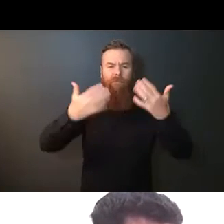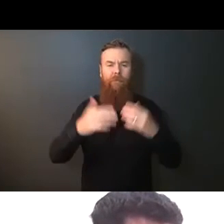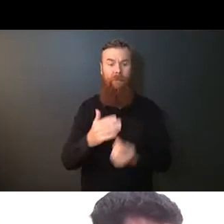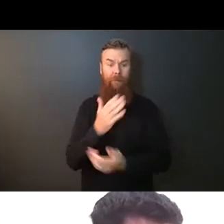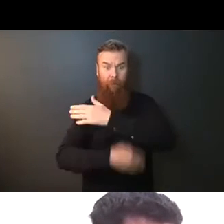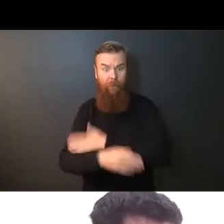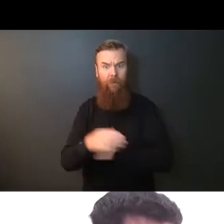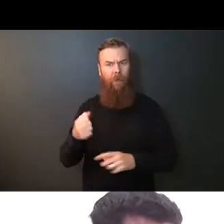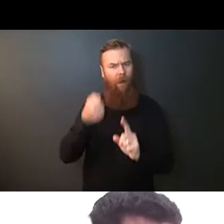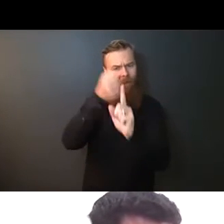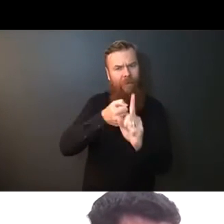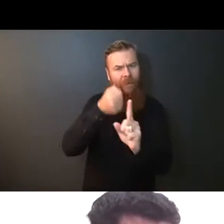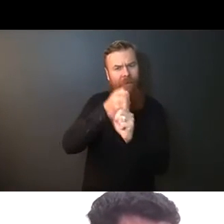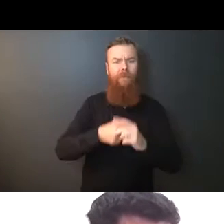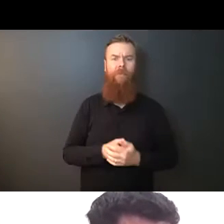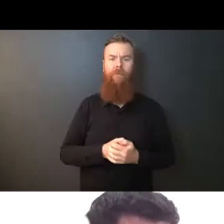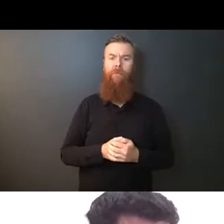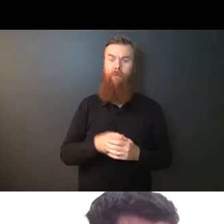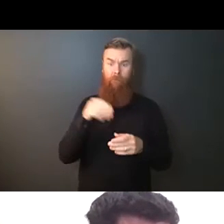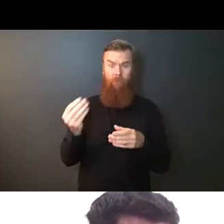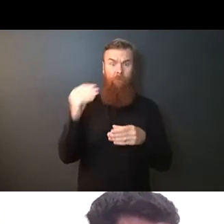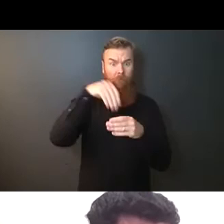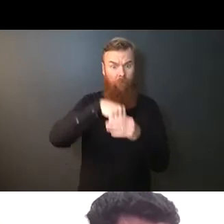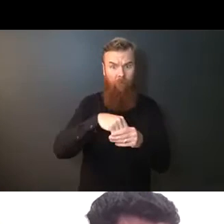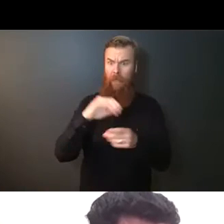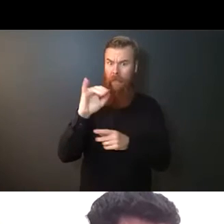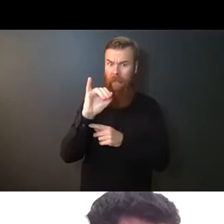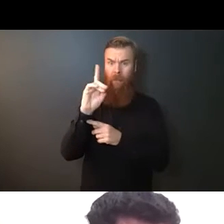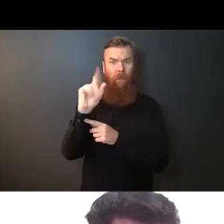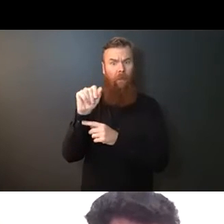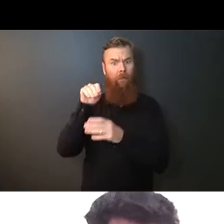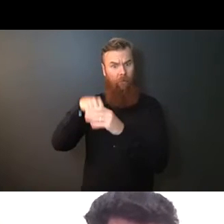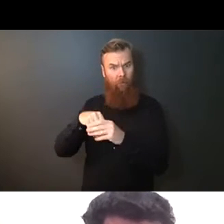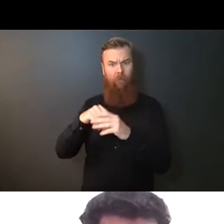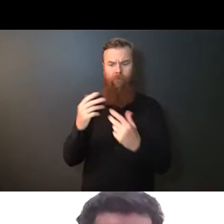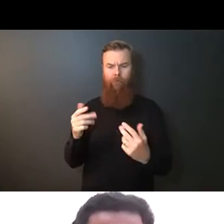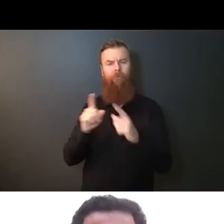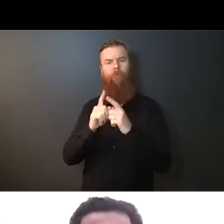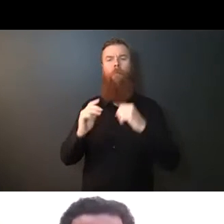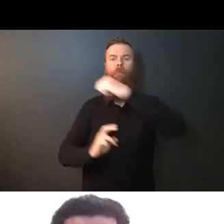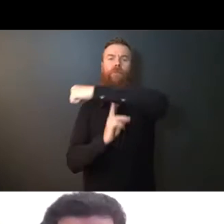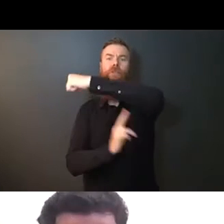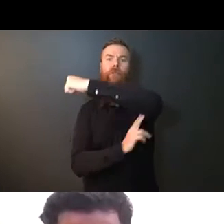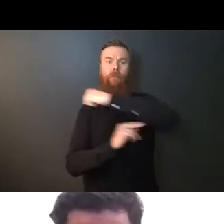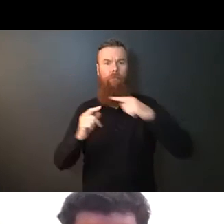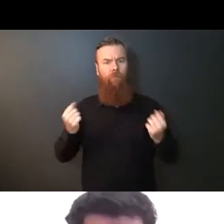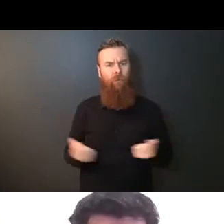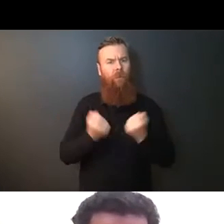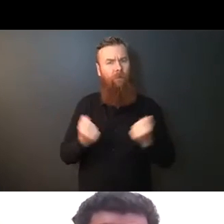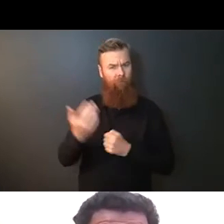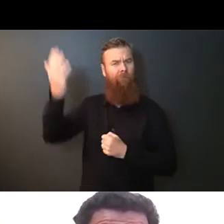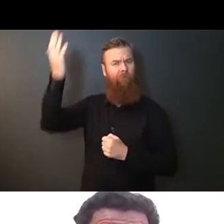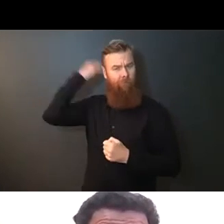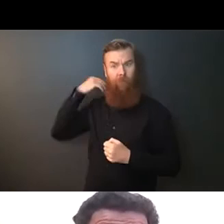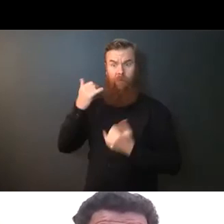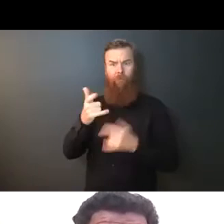Bridge CRPD SDGs training, which she'll be also talking about and presenting us. And she works for, as I said, for